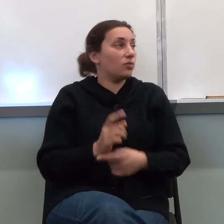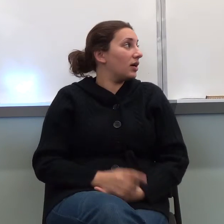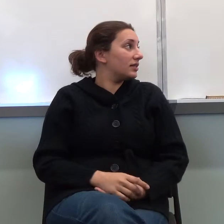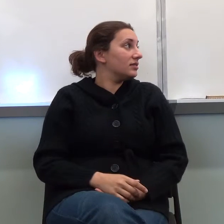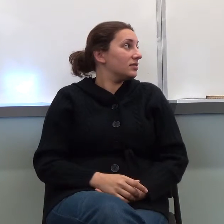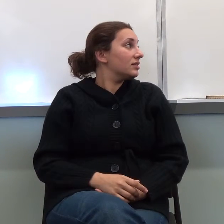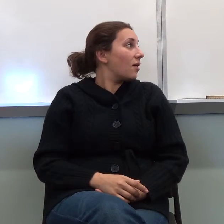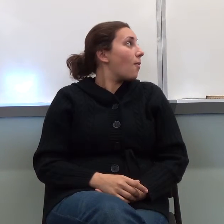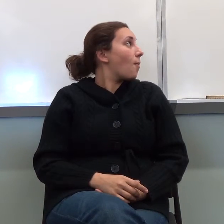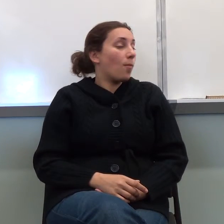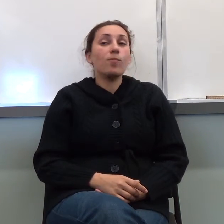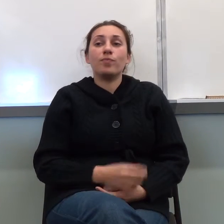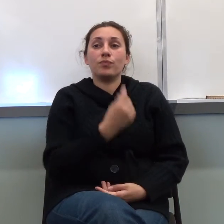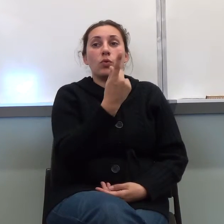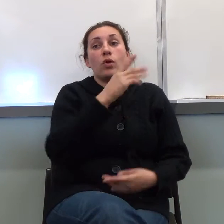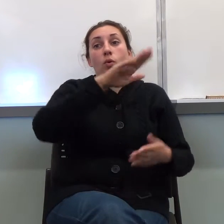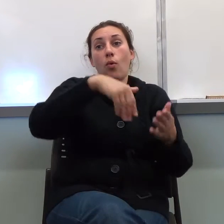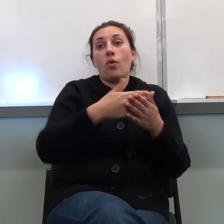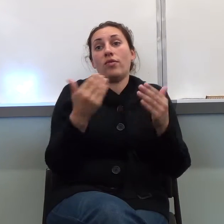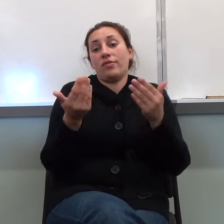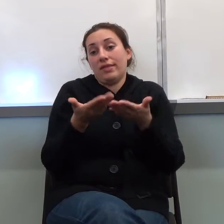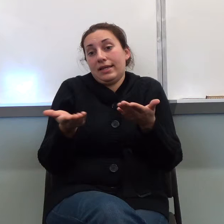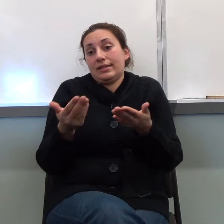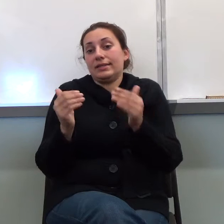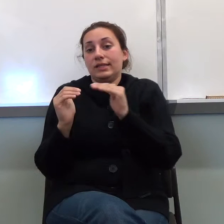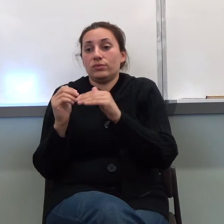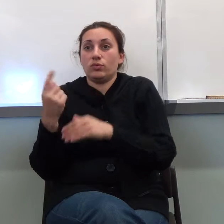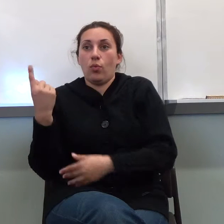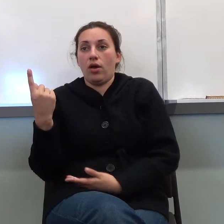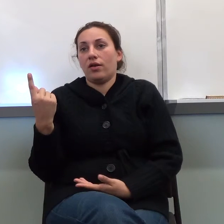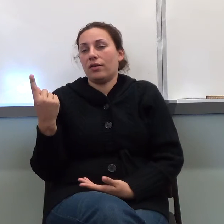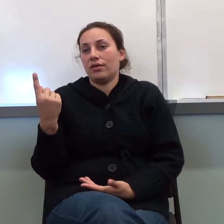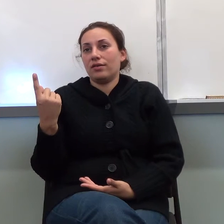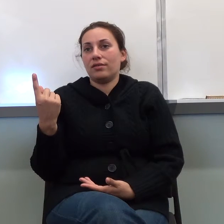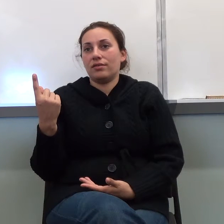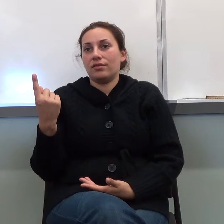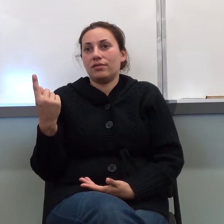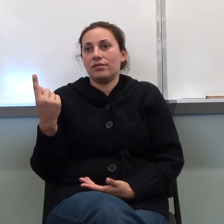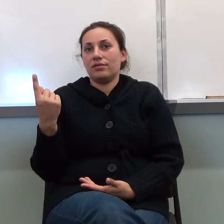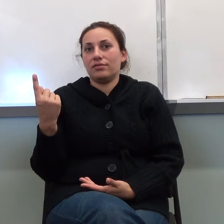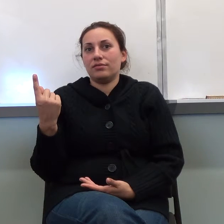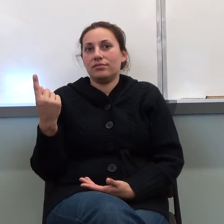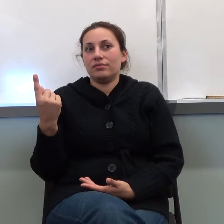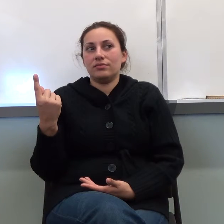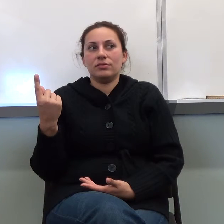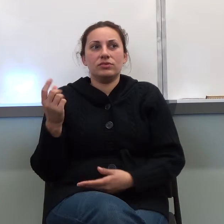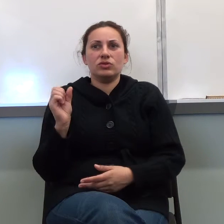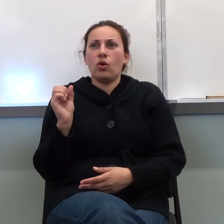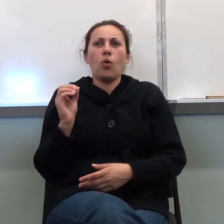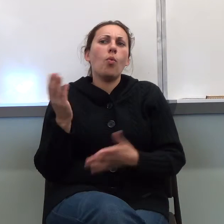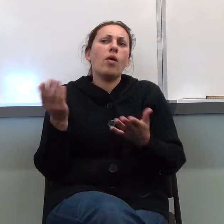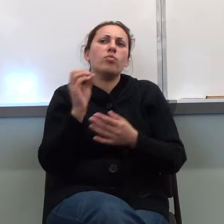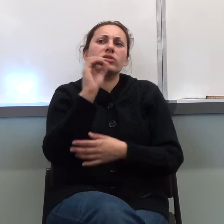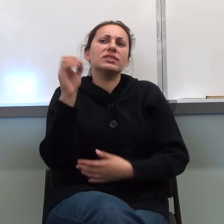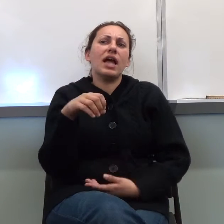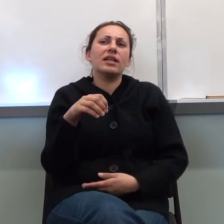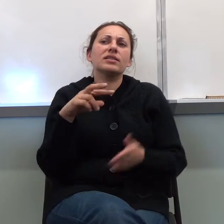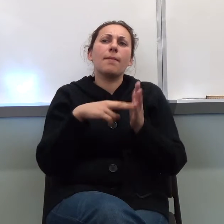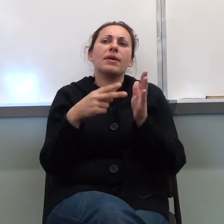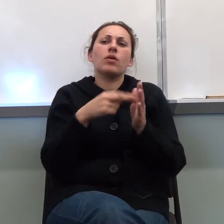one. One whole thing is represented in percentage terminology by what? It's 100% of